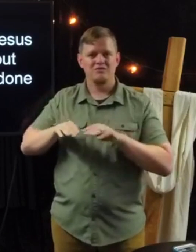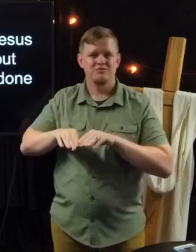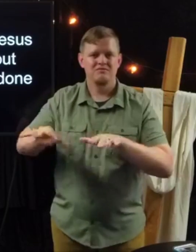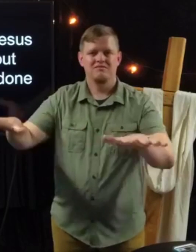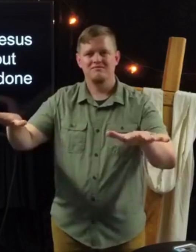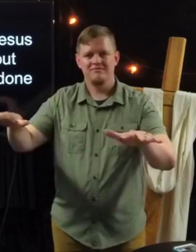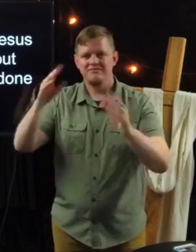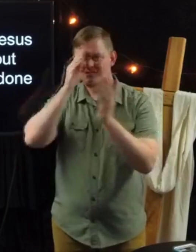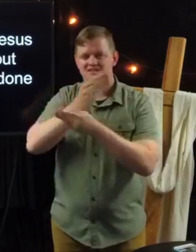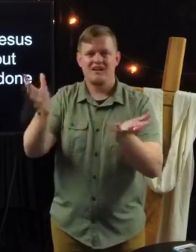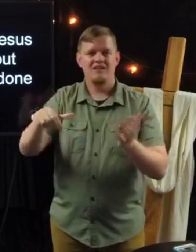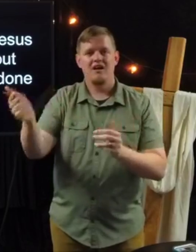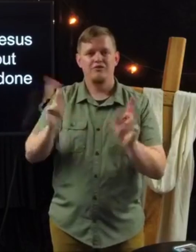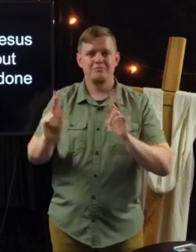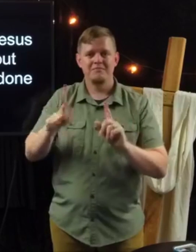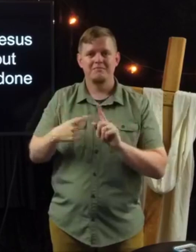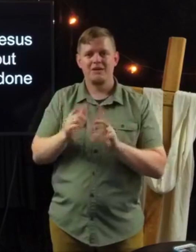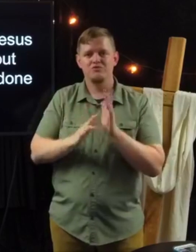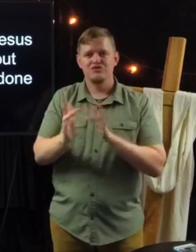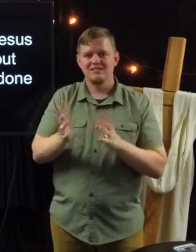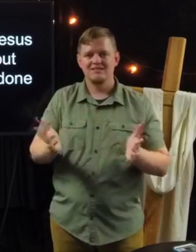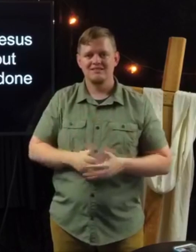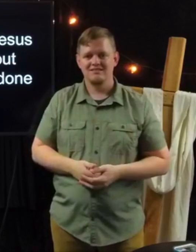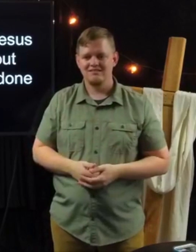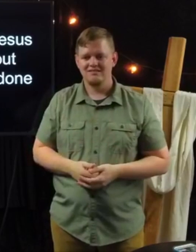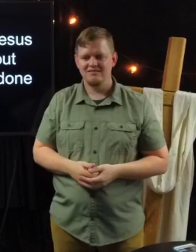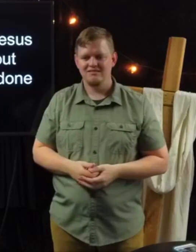empowering to go out and to tell other people about Jesus.